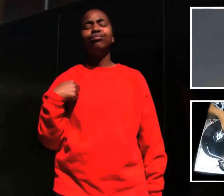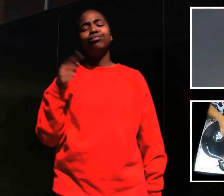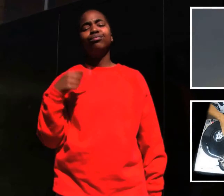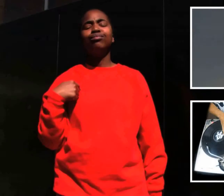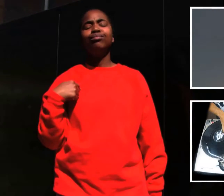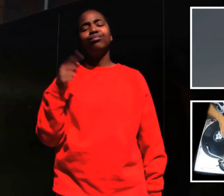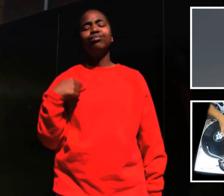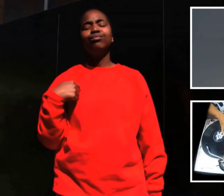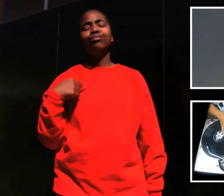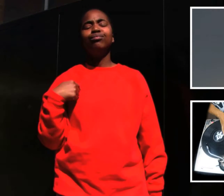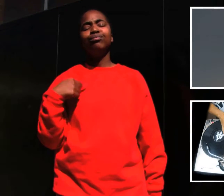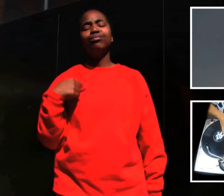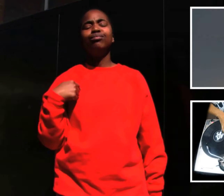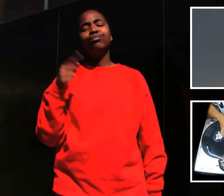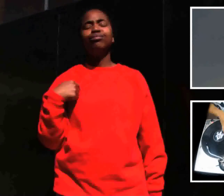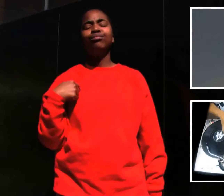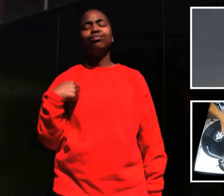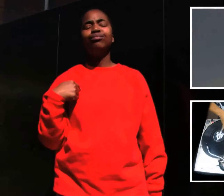my name is DJ Irie. You're